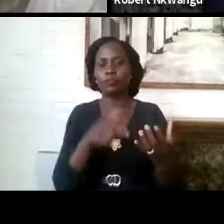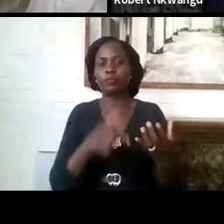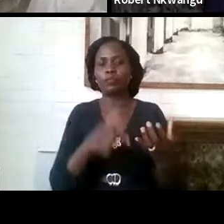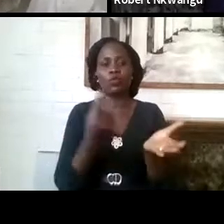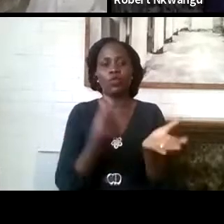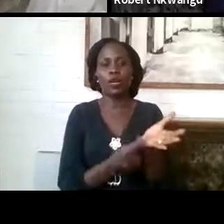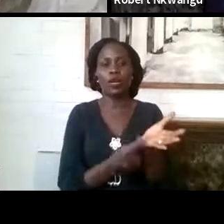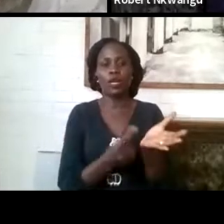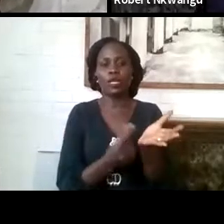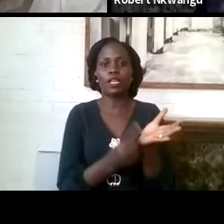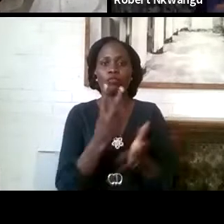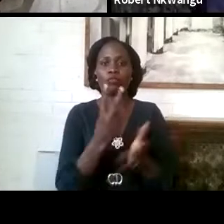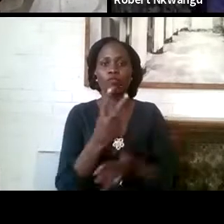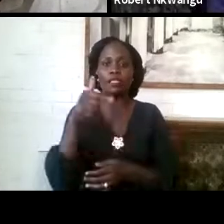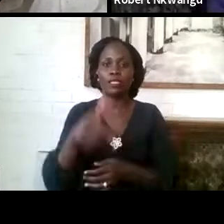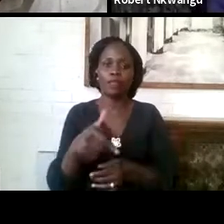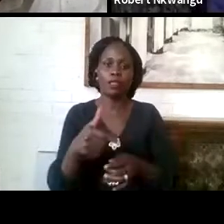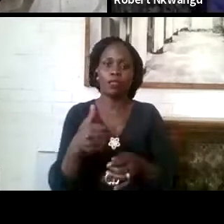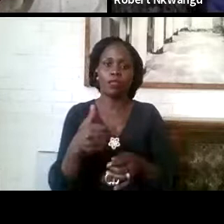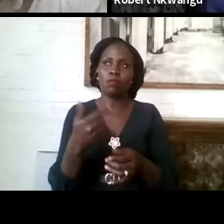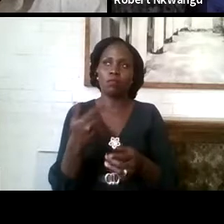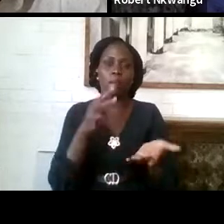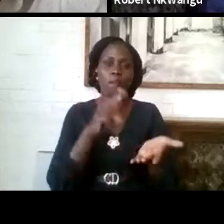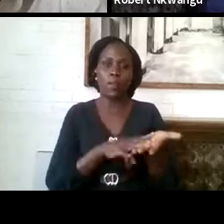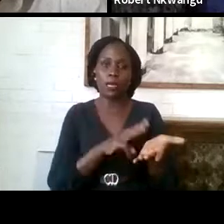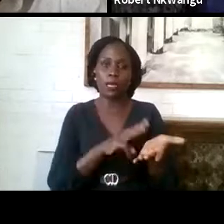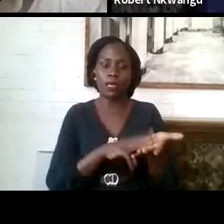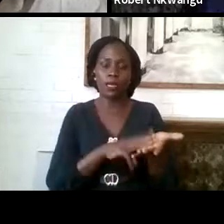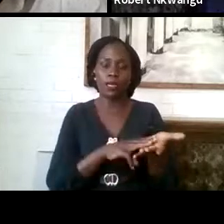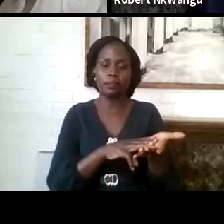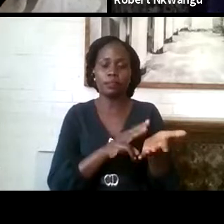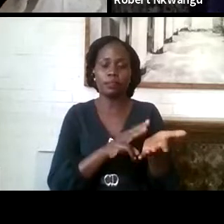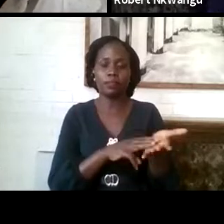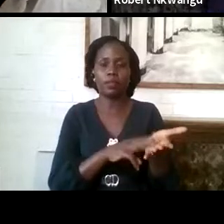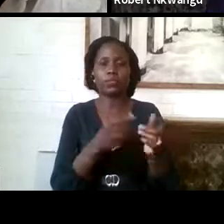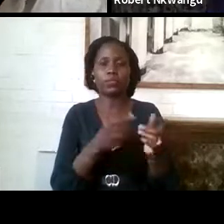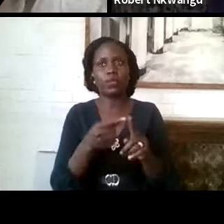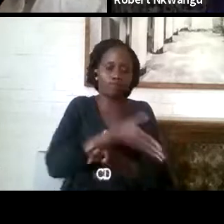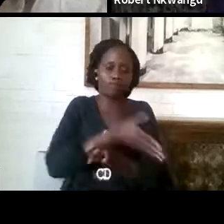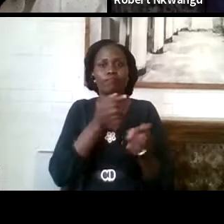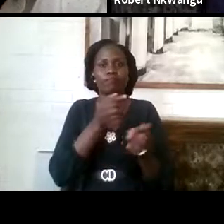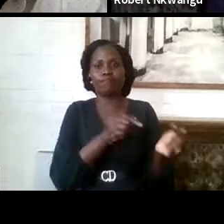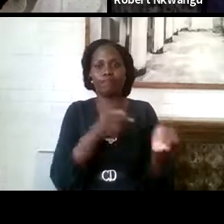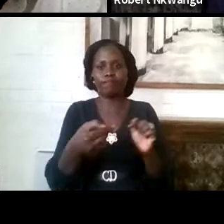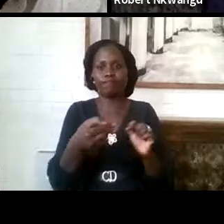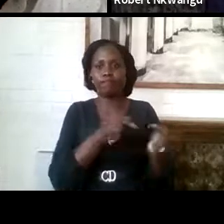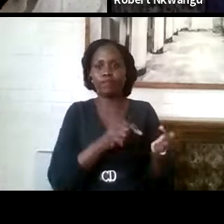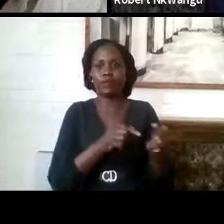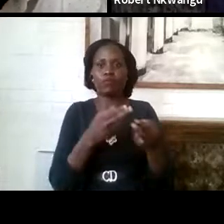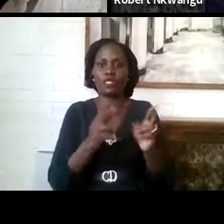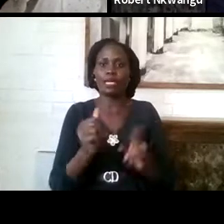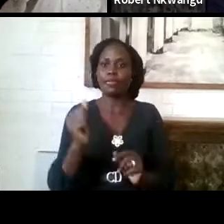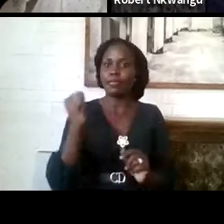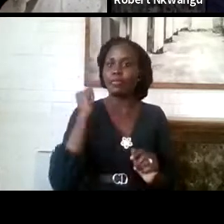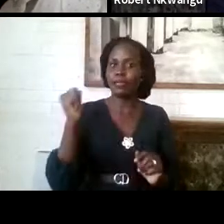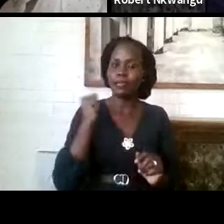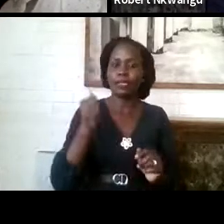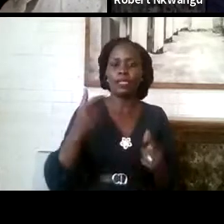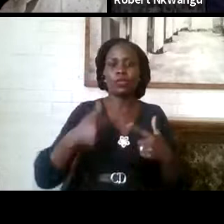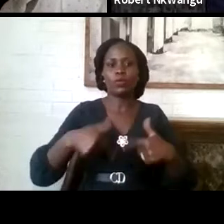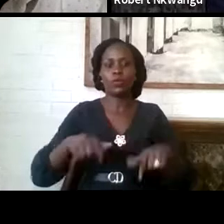with some pre-sessions, and the official we started yesterday. We shall be going on until